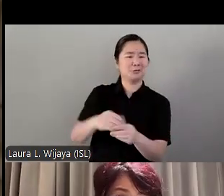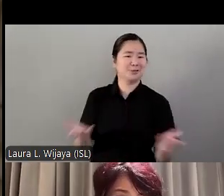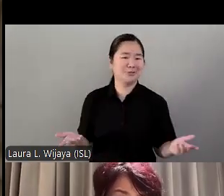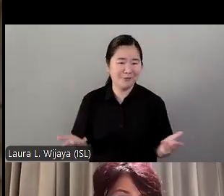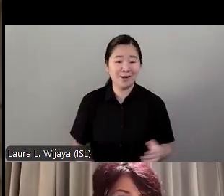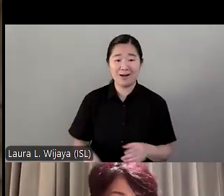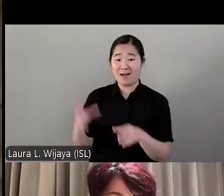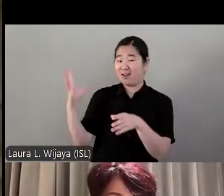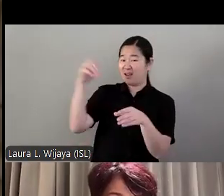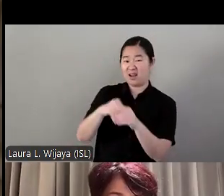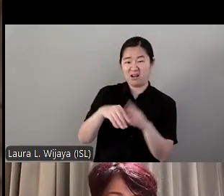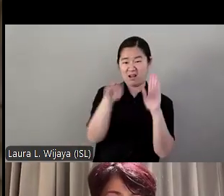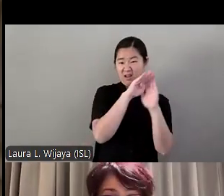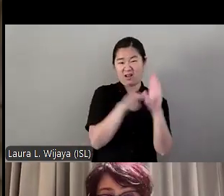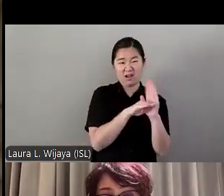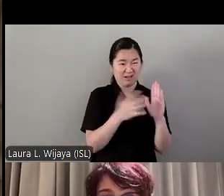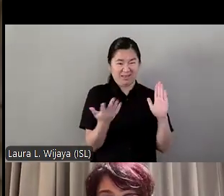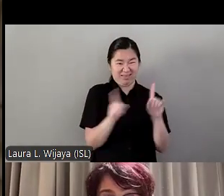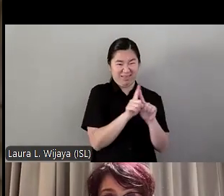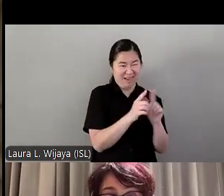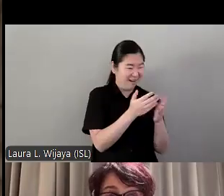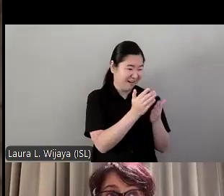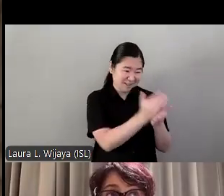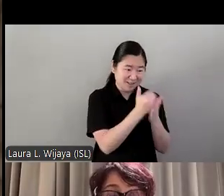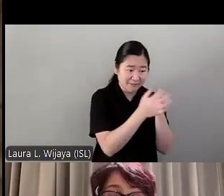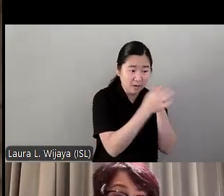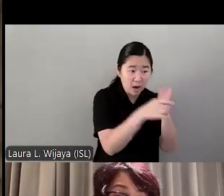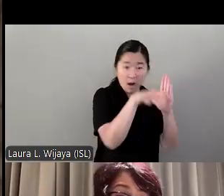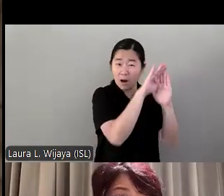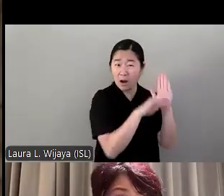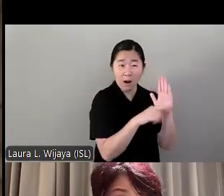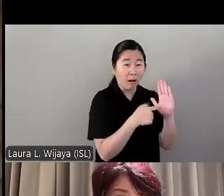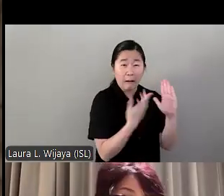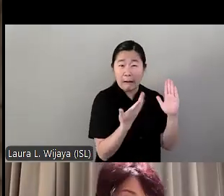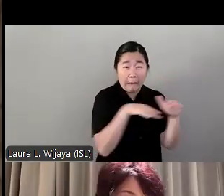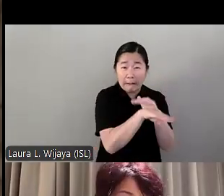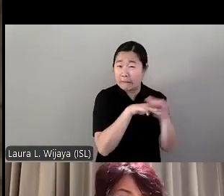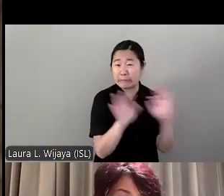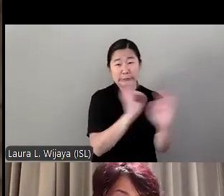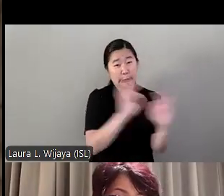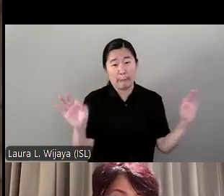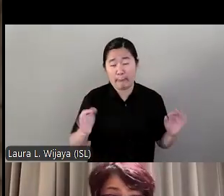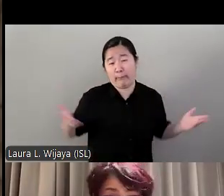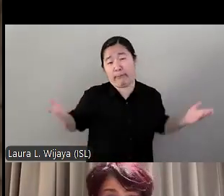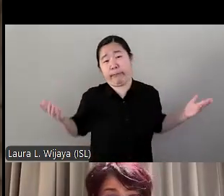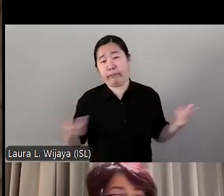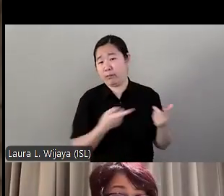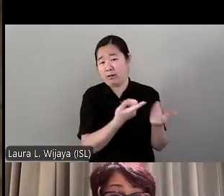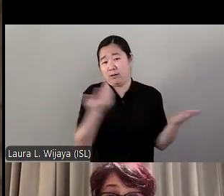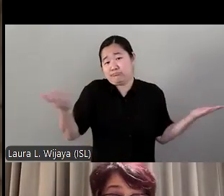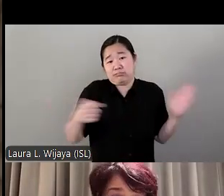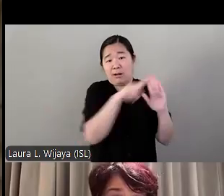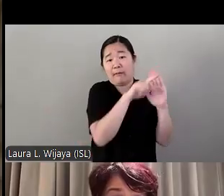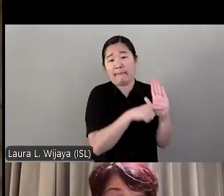what works in a particular context and think about making sure that everybody who needs it can access it.